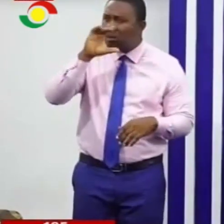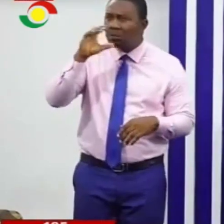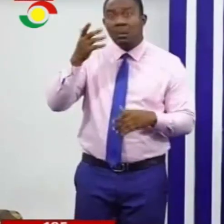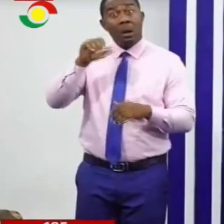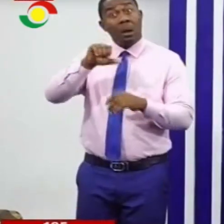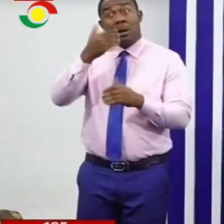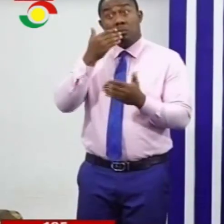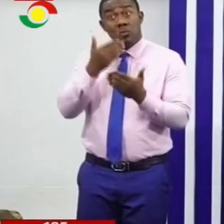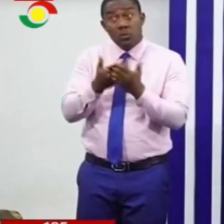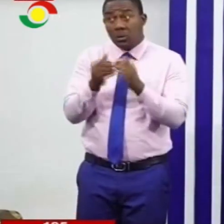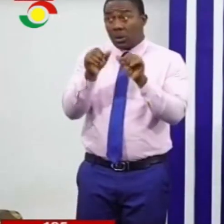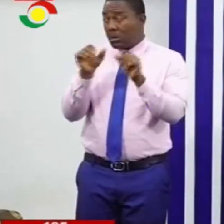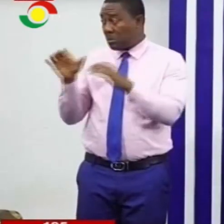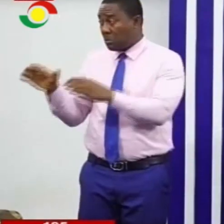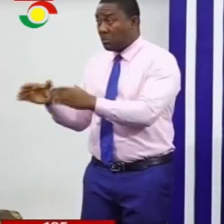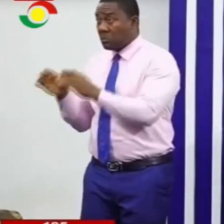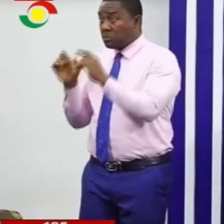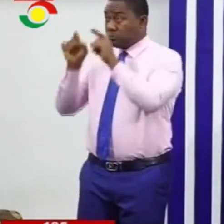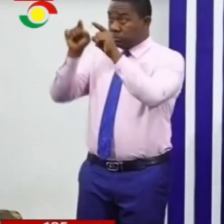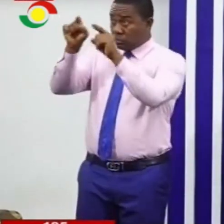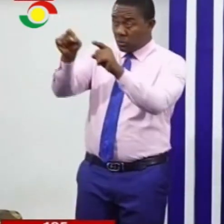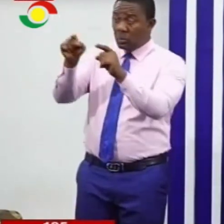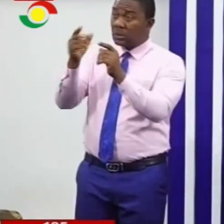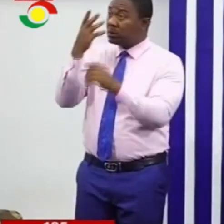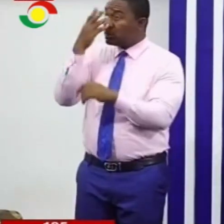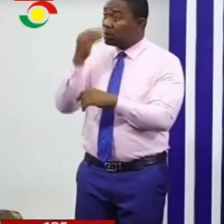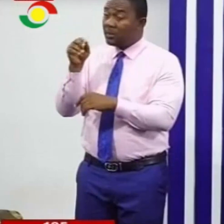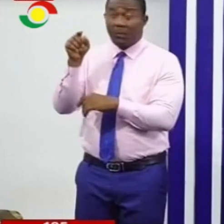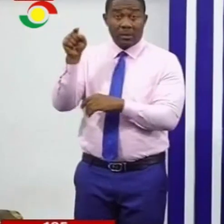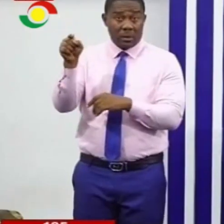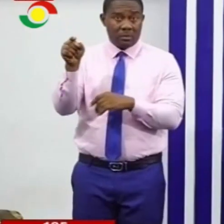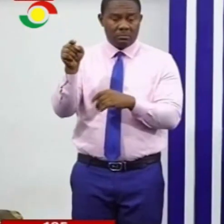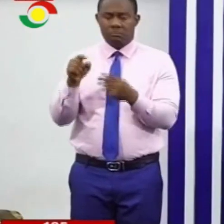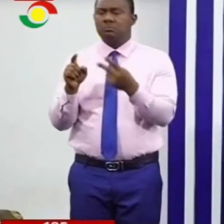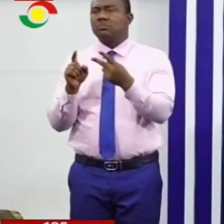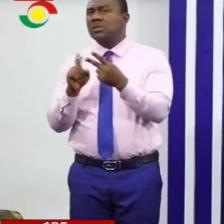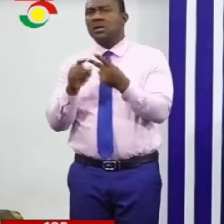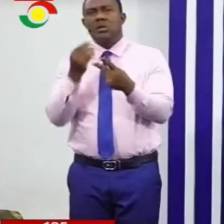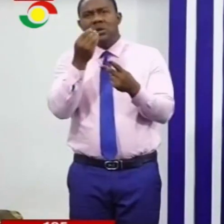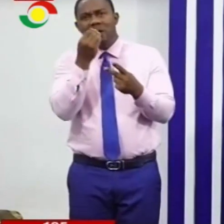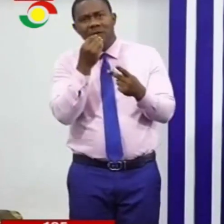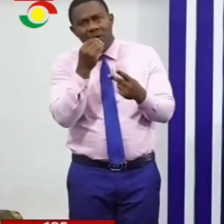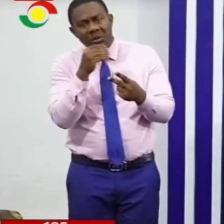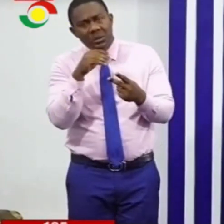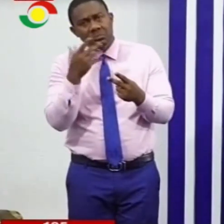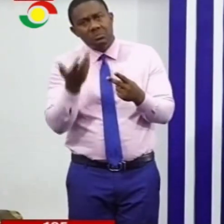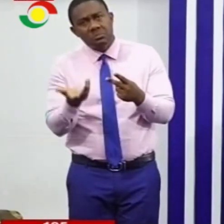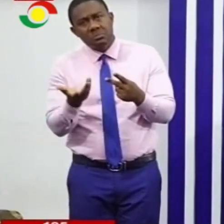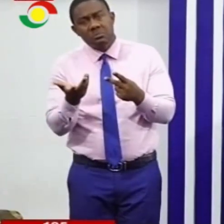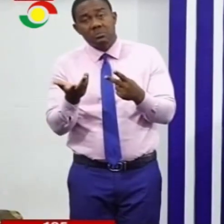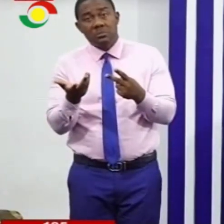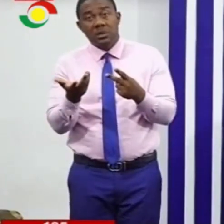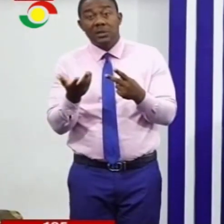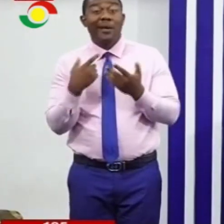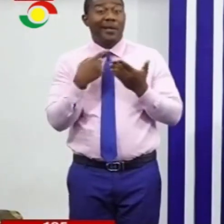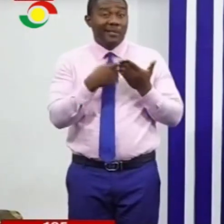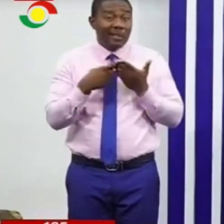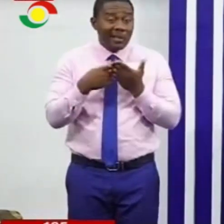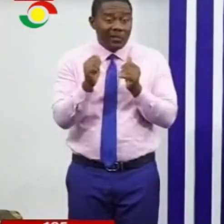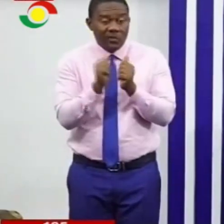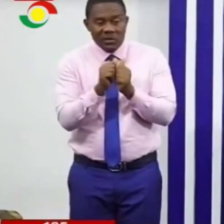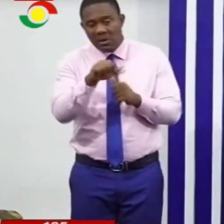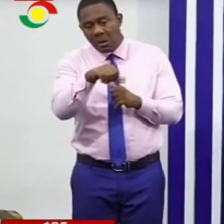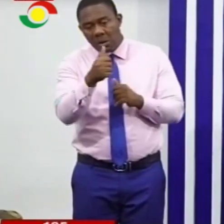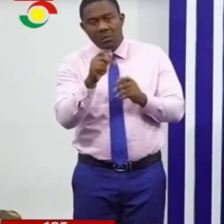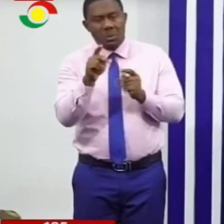mo akwaako da o medua ne semmu wo mo ne agencies ni bene ankran kran nwuma ni bi so